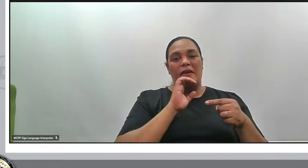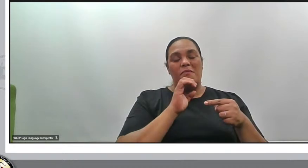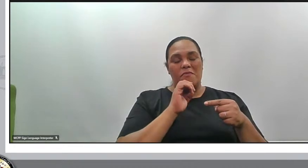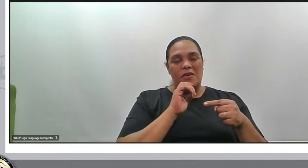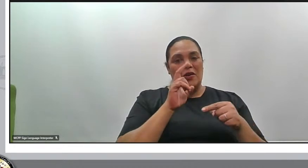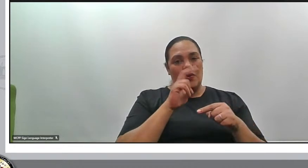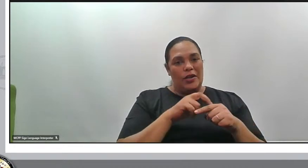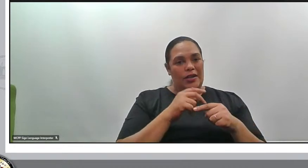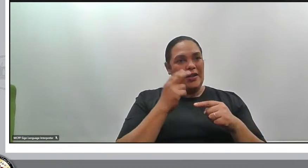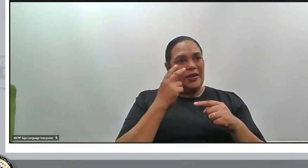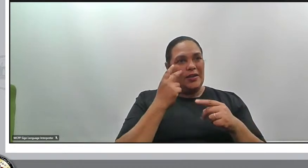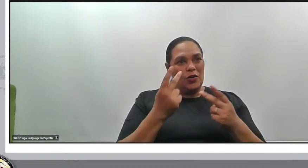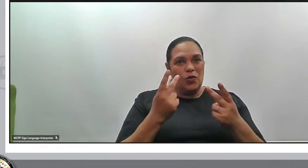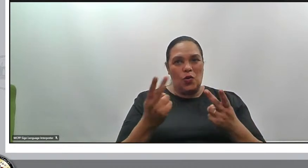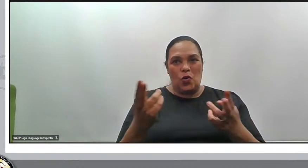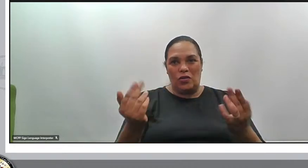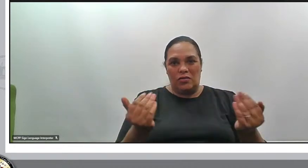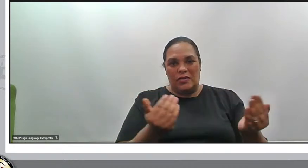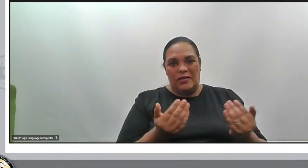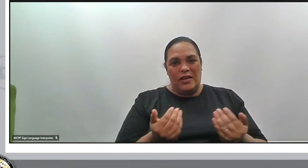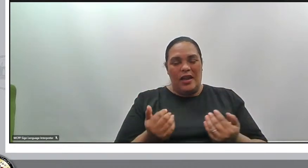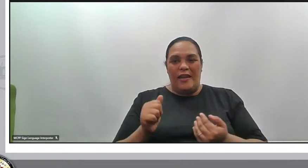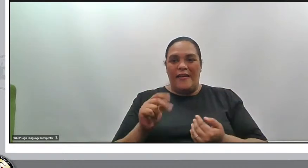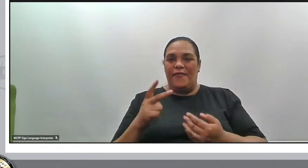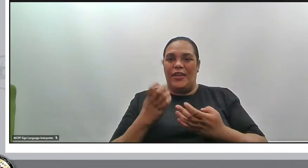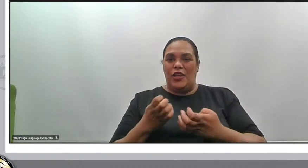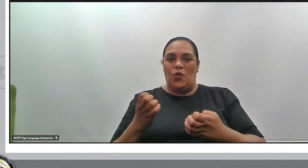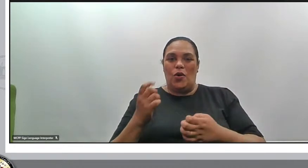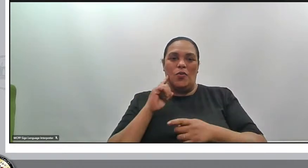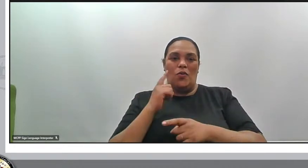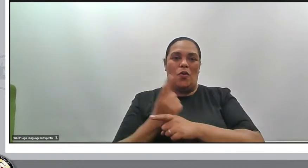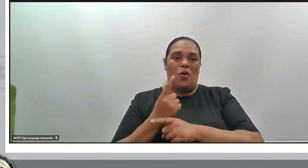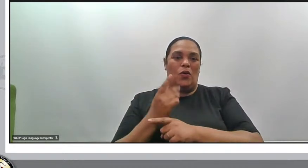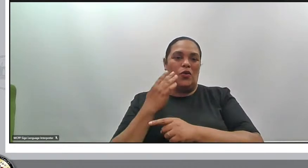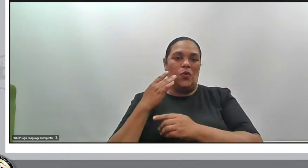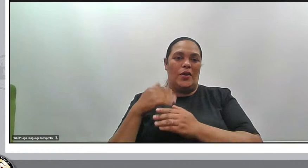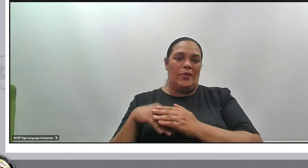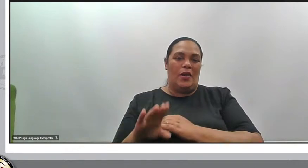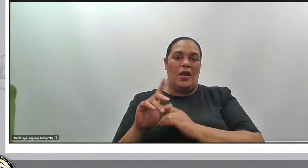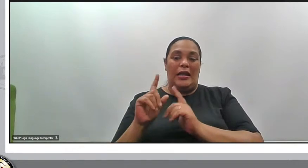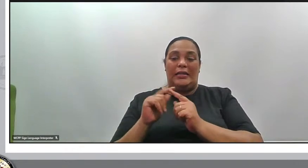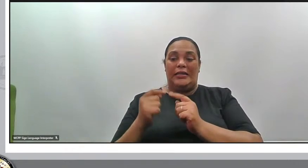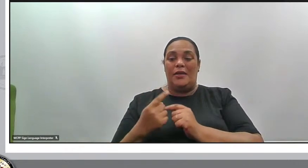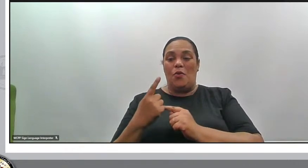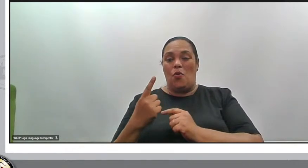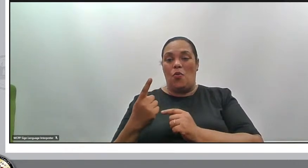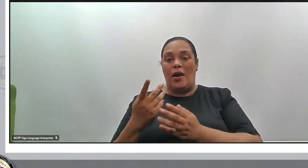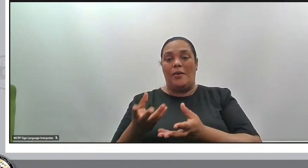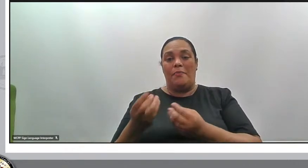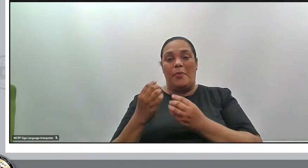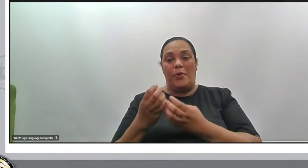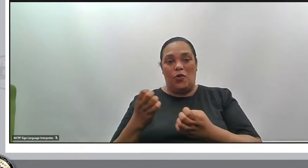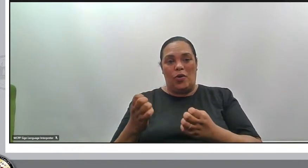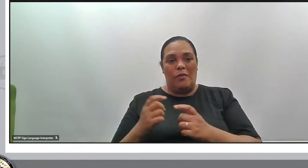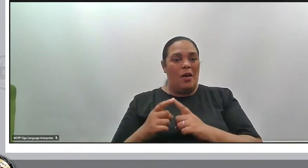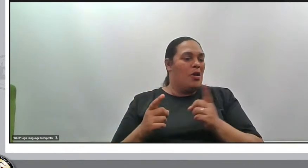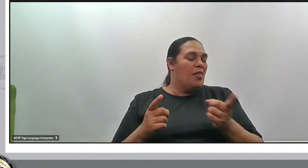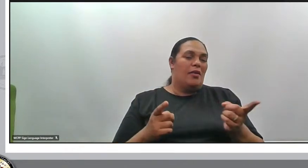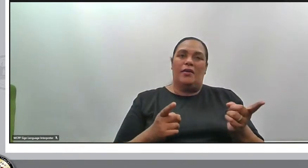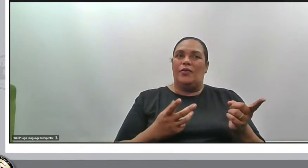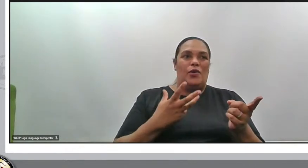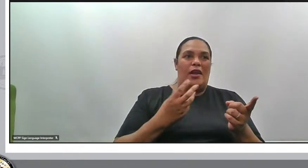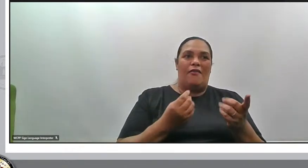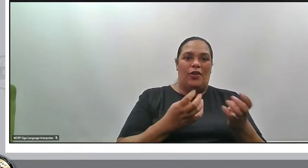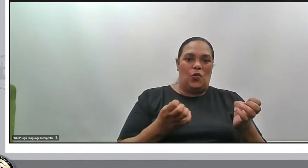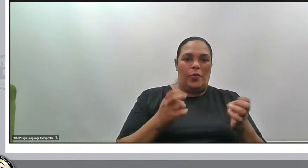to source in AV equipment every time we have a team. One team can take the equipment, but the other team doesn't have equipment, so we